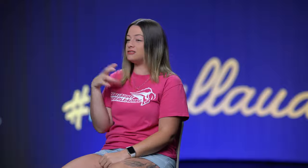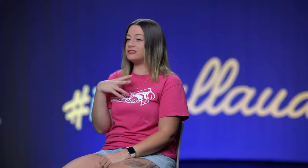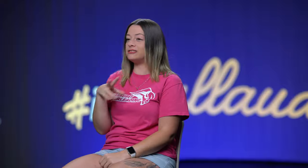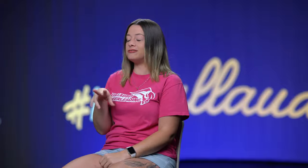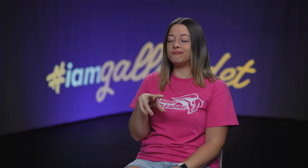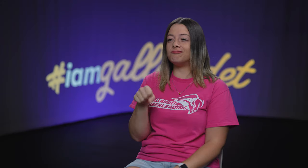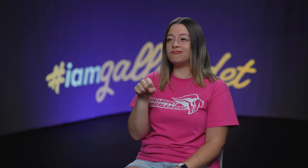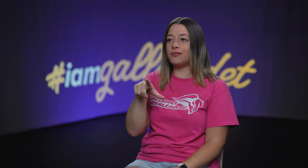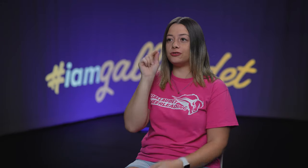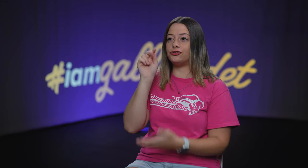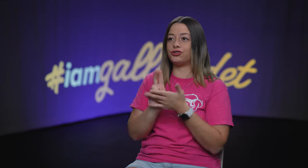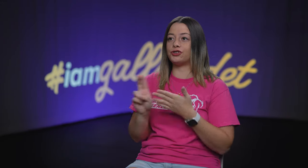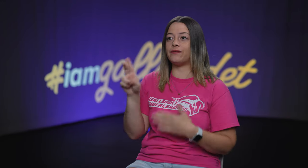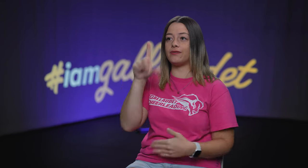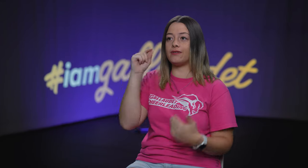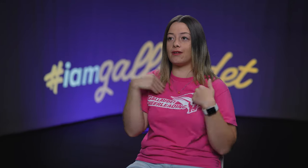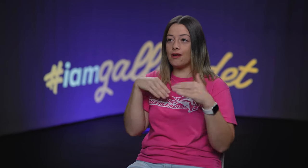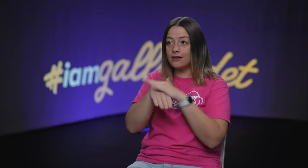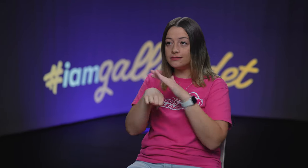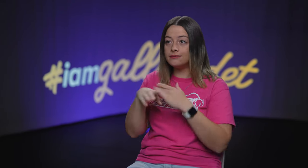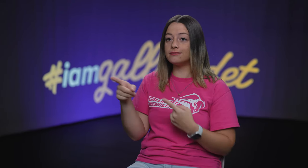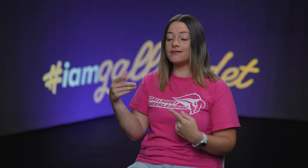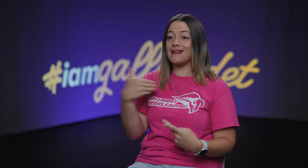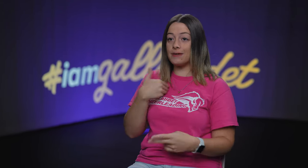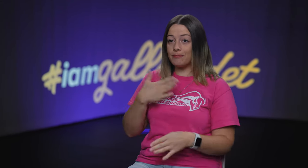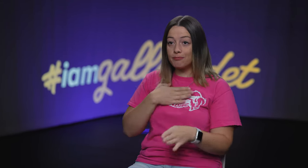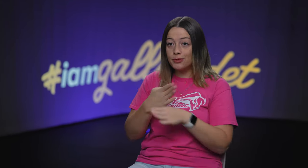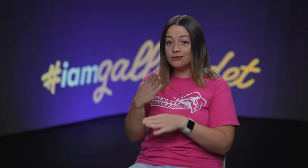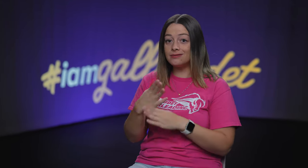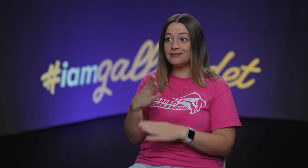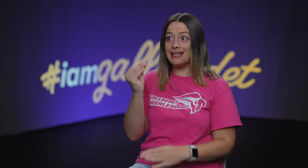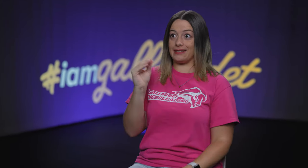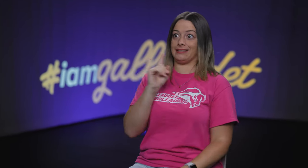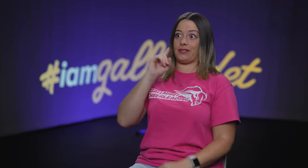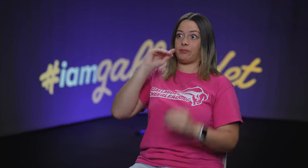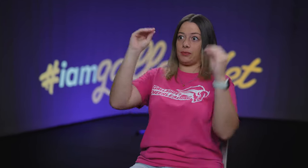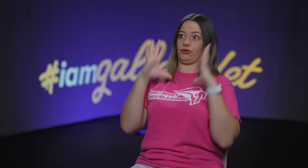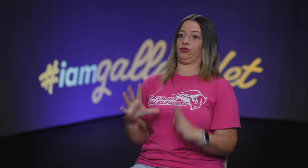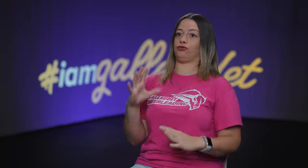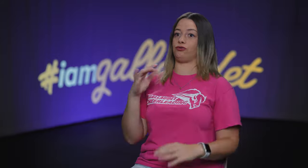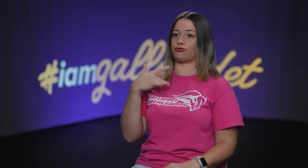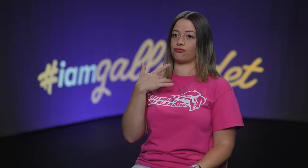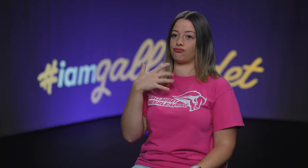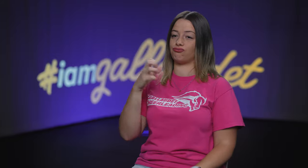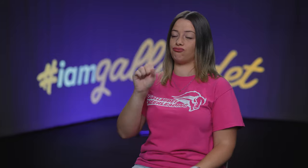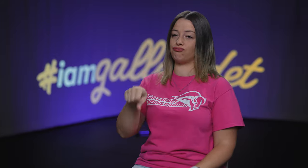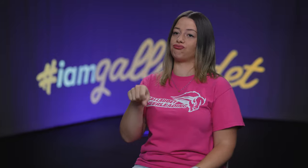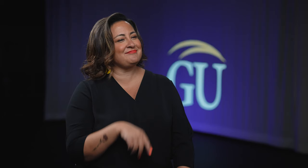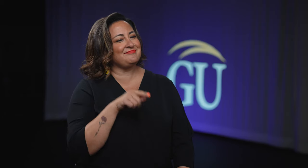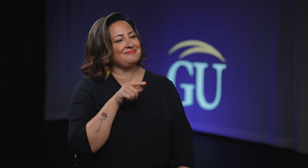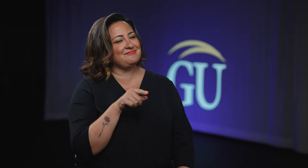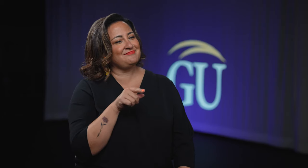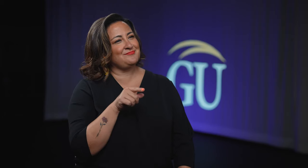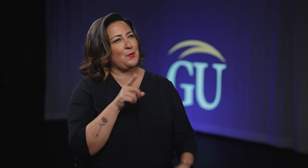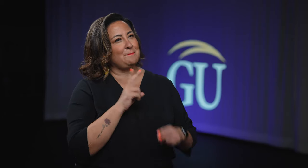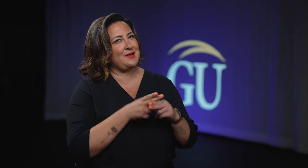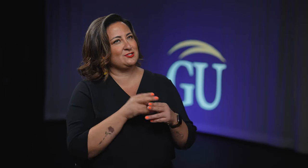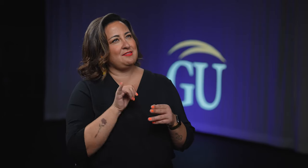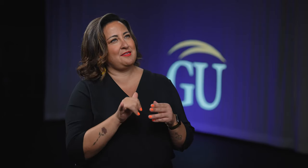agree. Gallaudet had access, they have my major, and they have deaf professors. It felt right. You mentioned